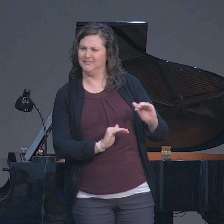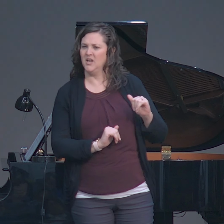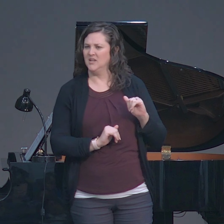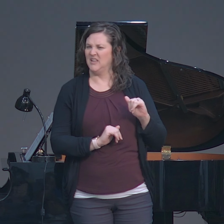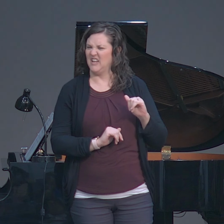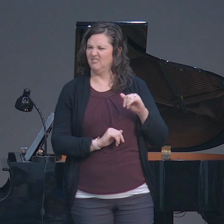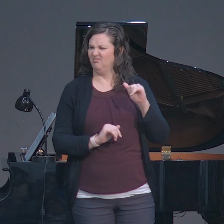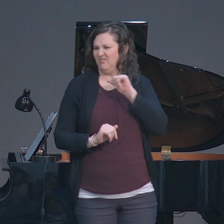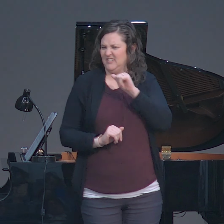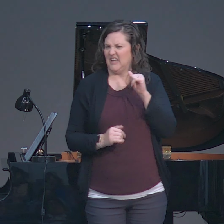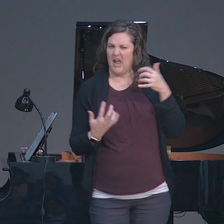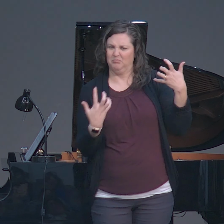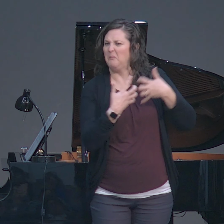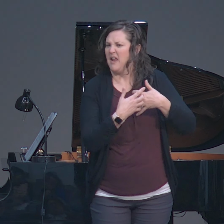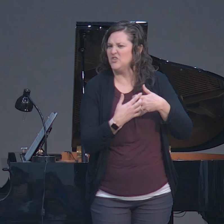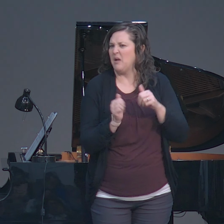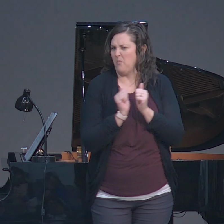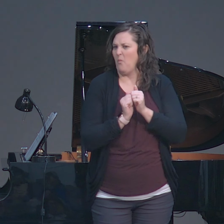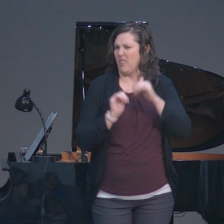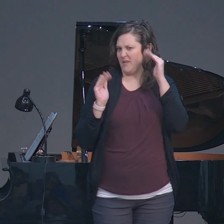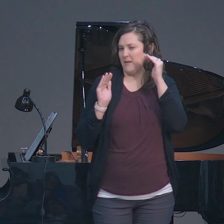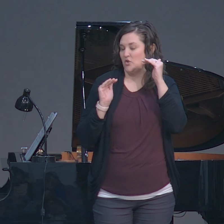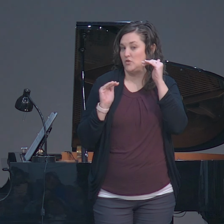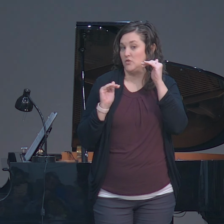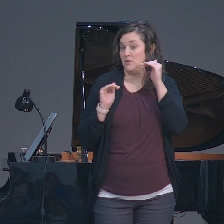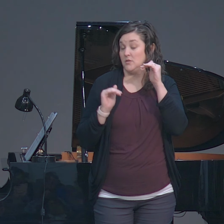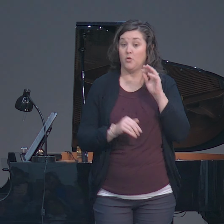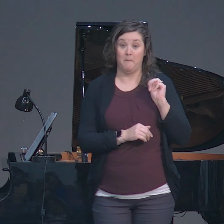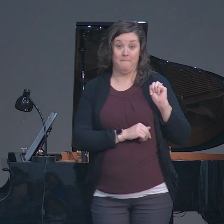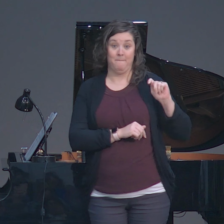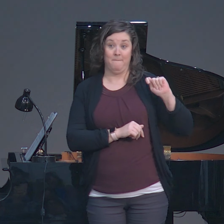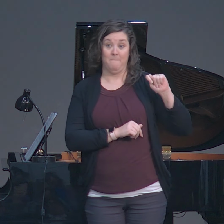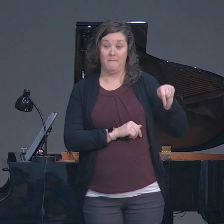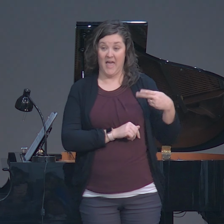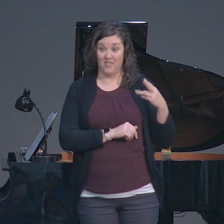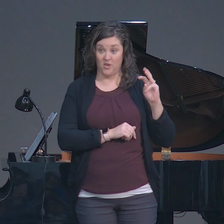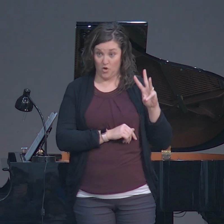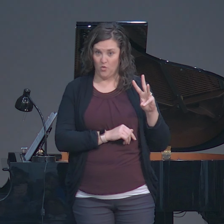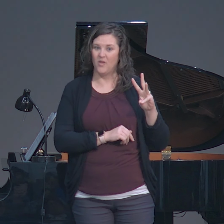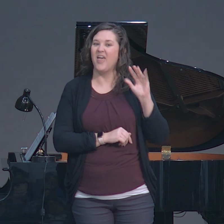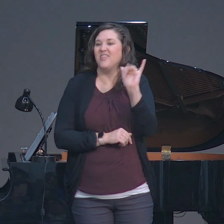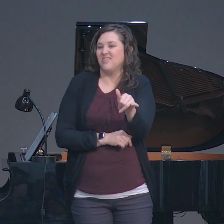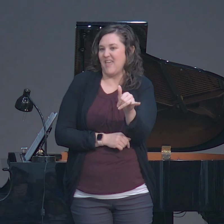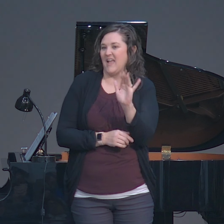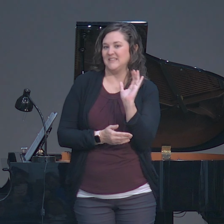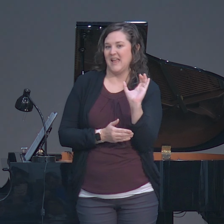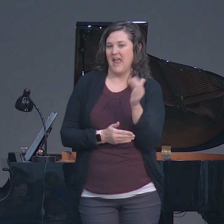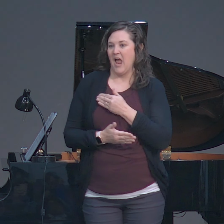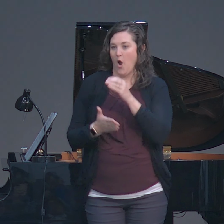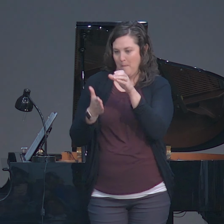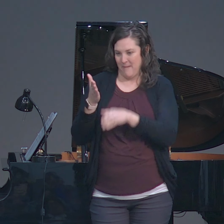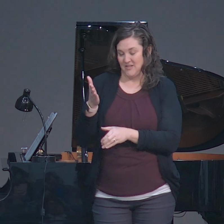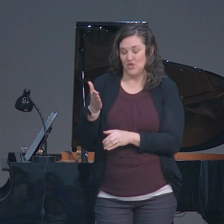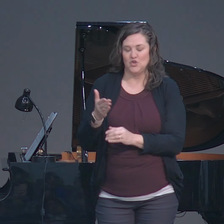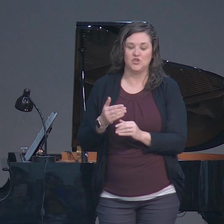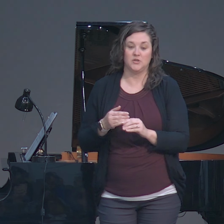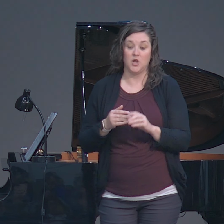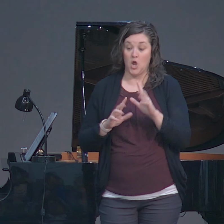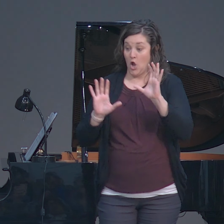expectations. Well, that's where we are in Matthew this morning. A group of people